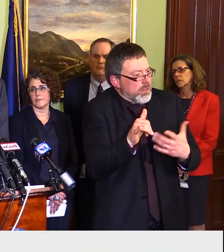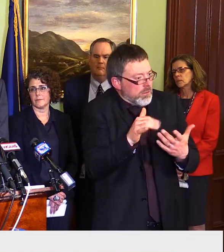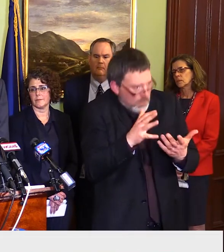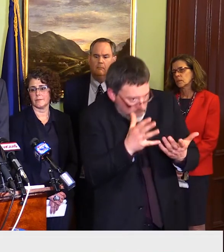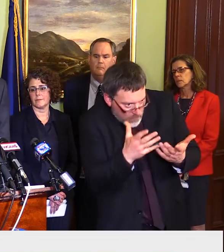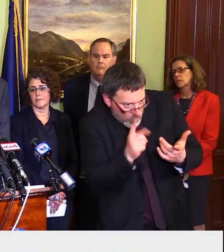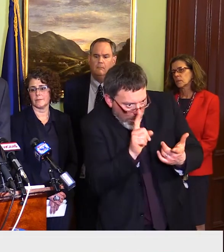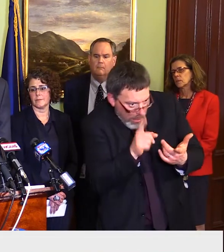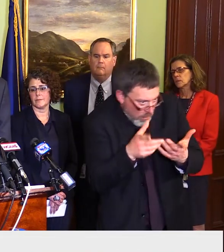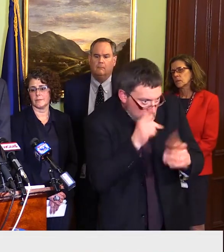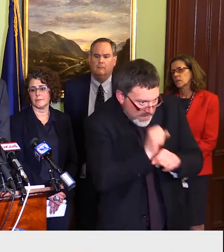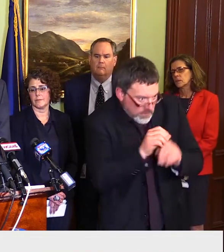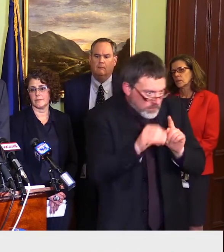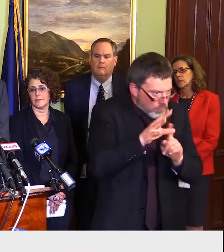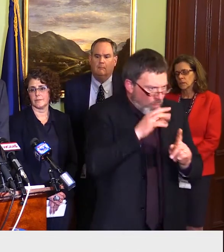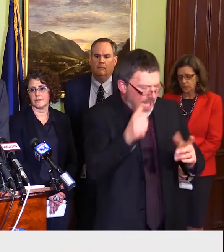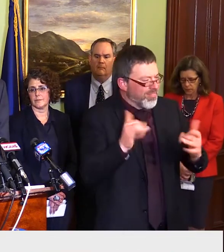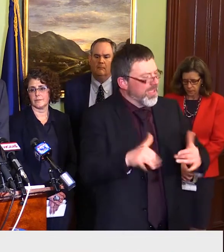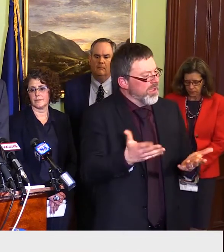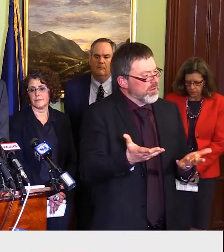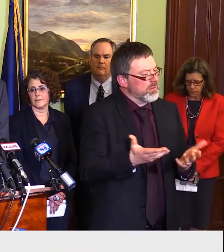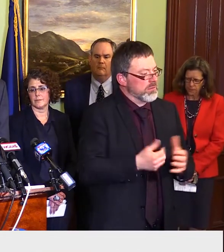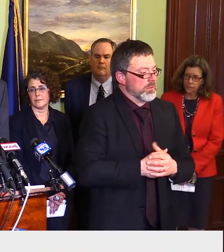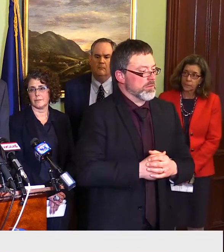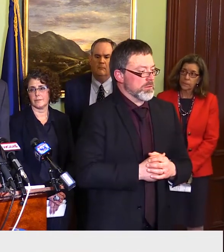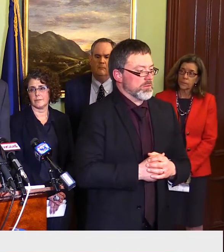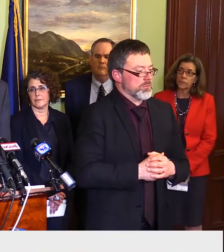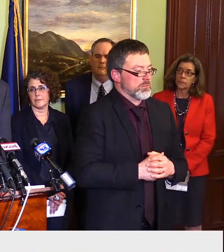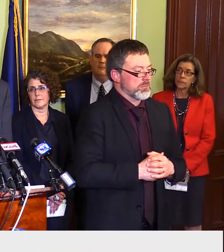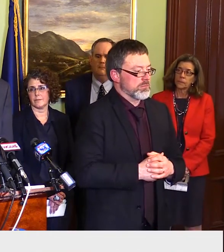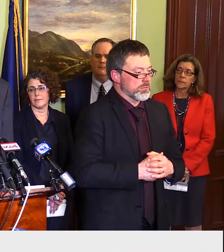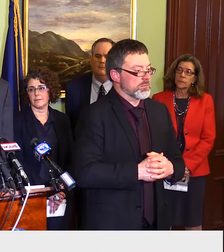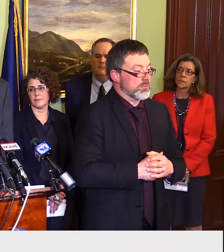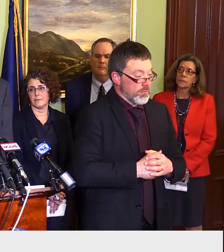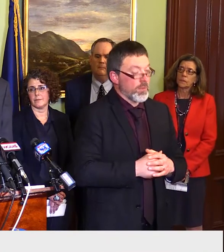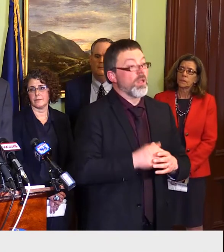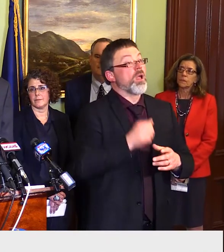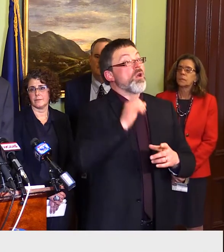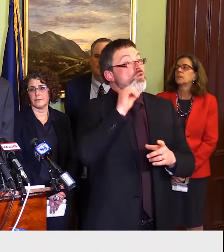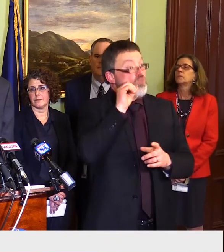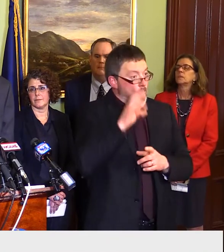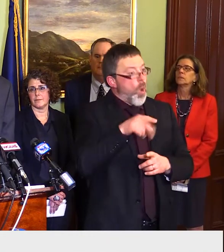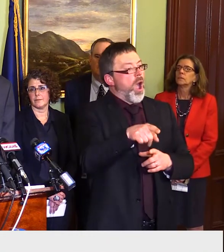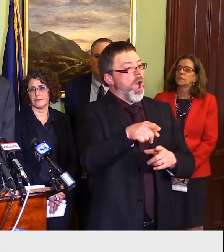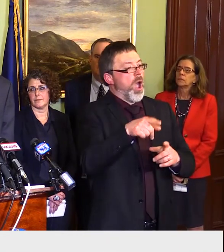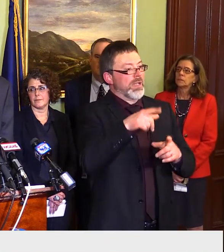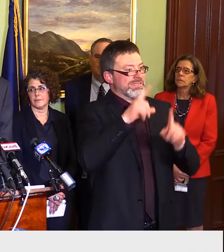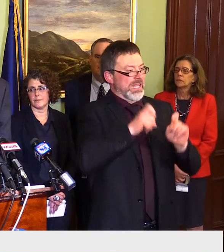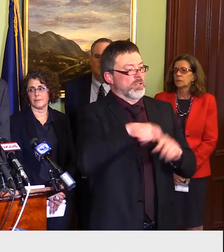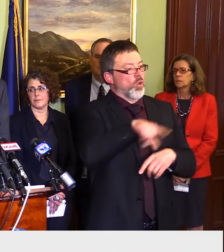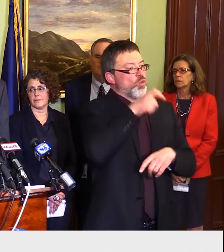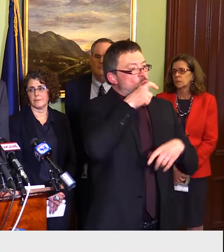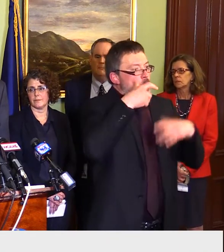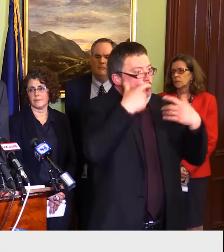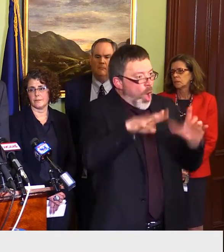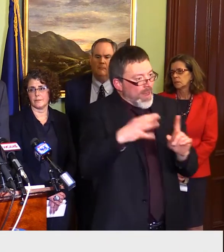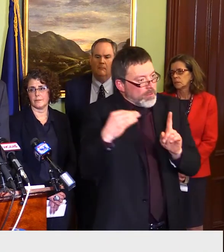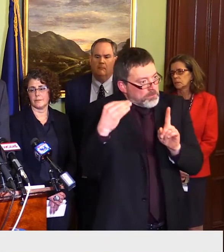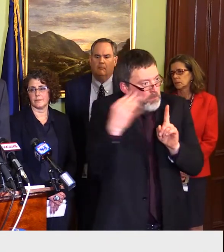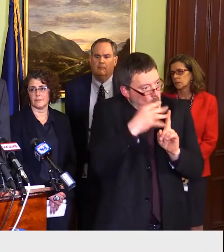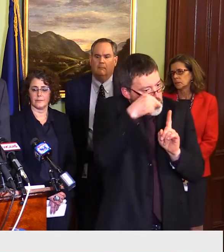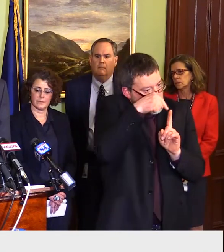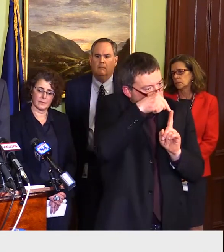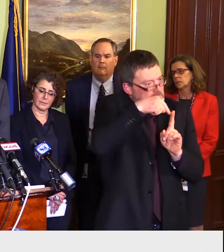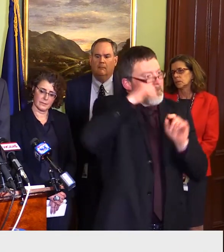think we should continue to focus on that population because that population may be the canary in the mine, so to speak, that will help us